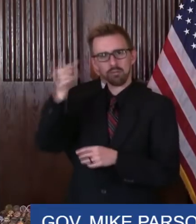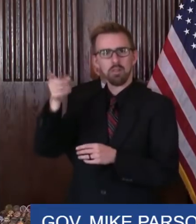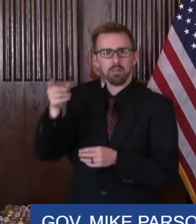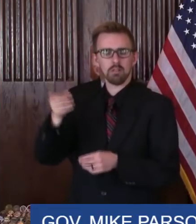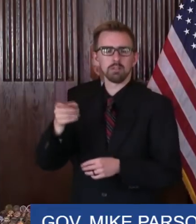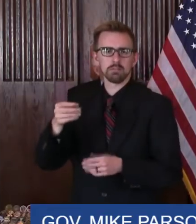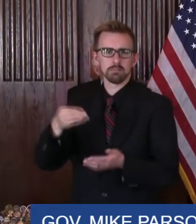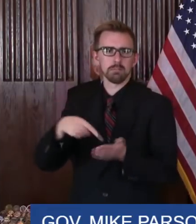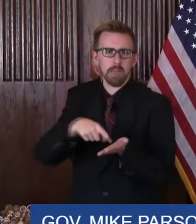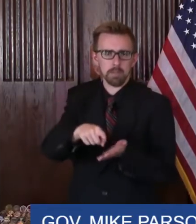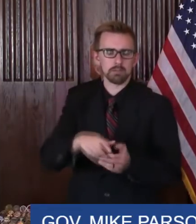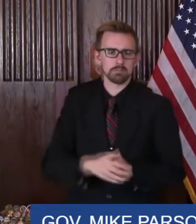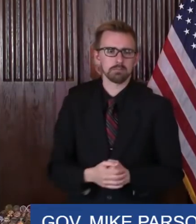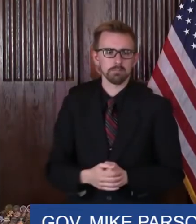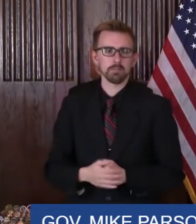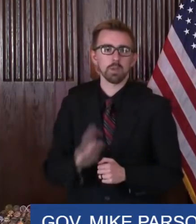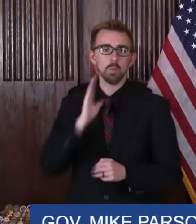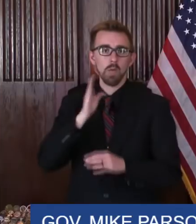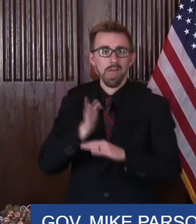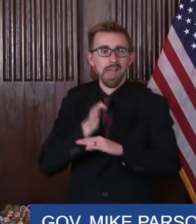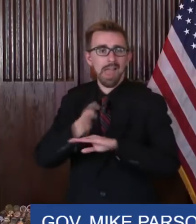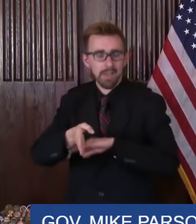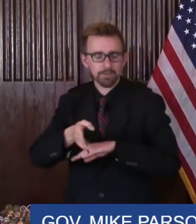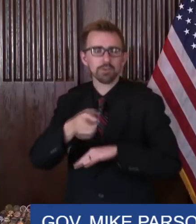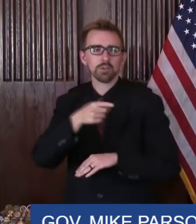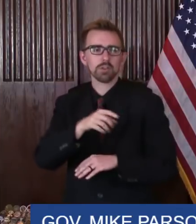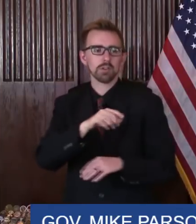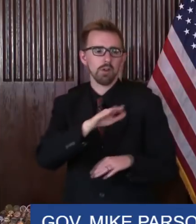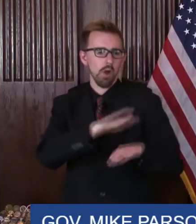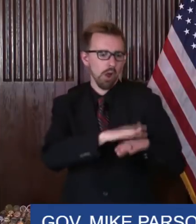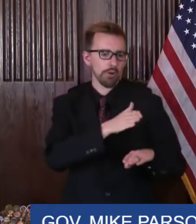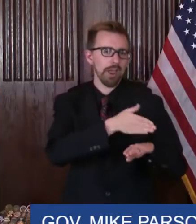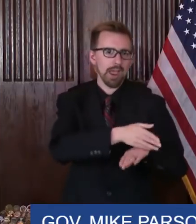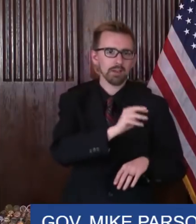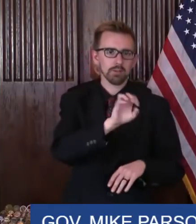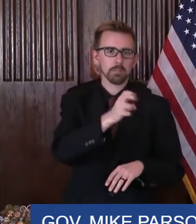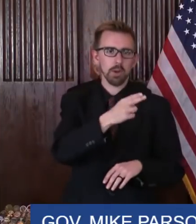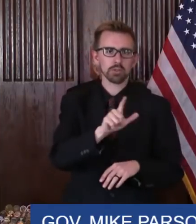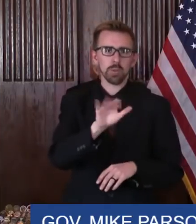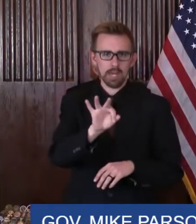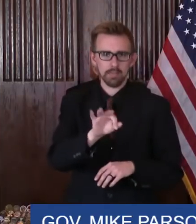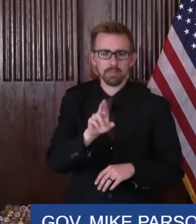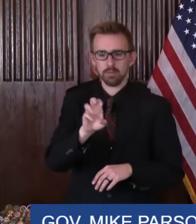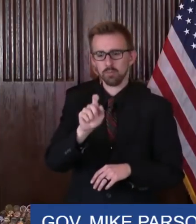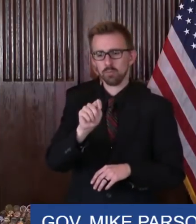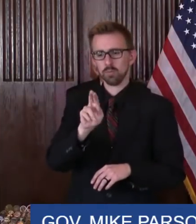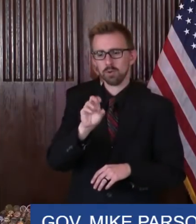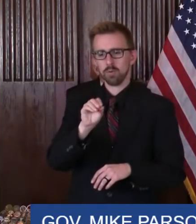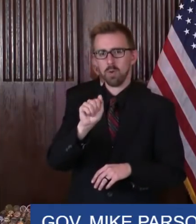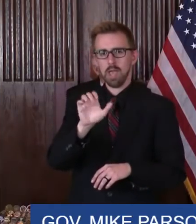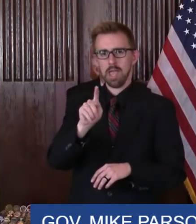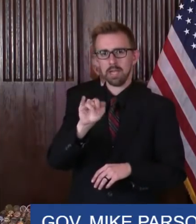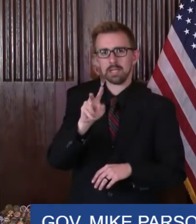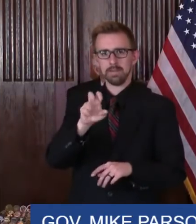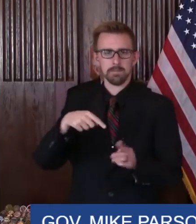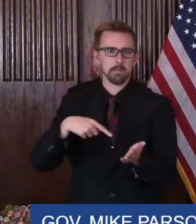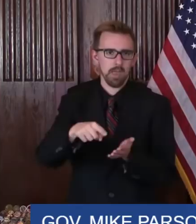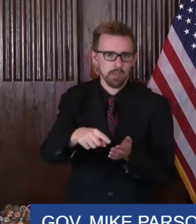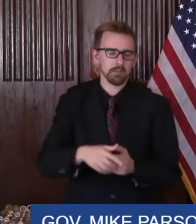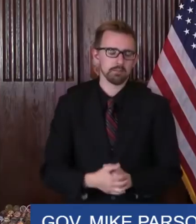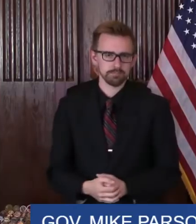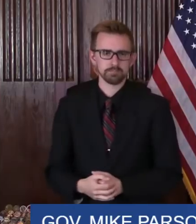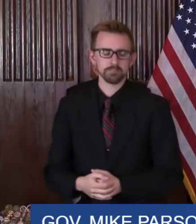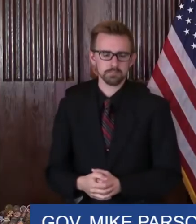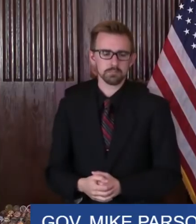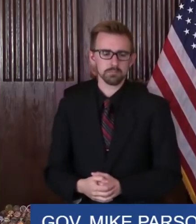supplement payment will be made retroactive to claims filed on or after March 29th. Let me reinforce the